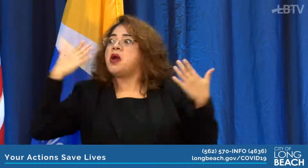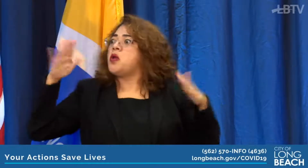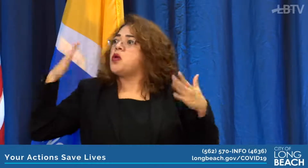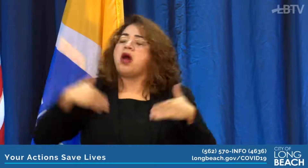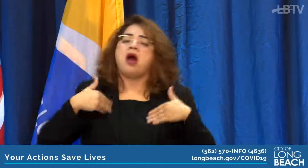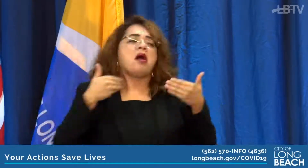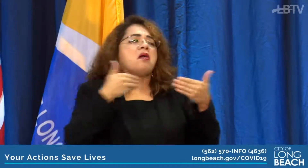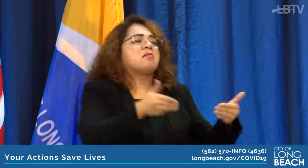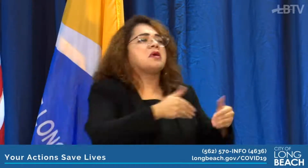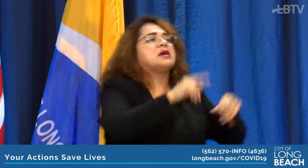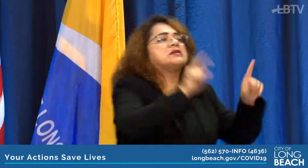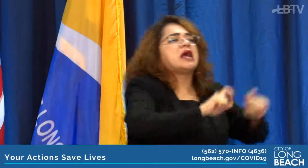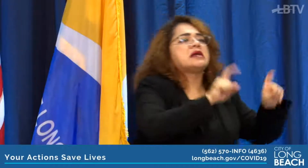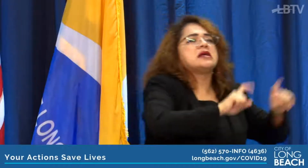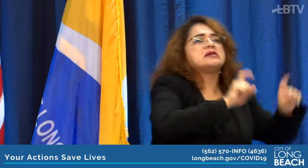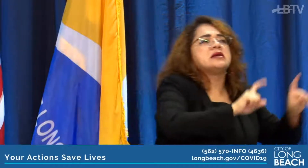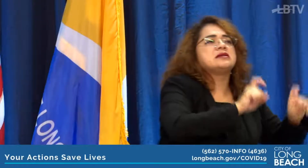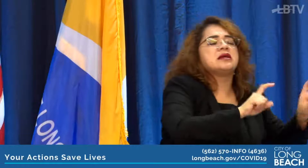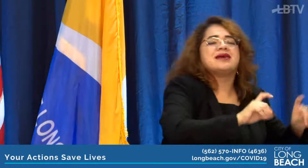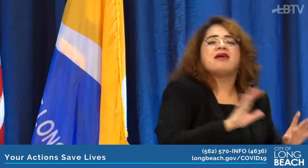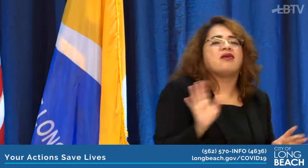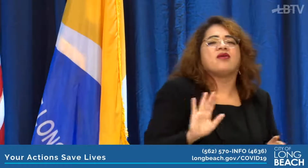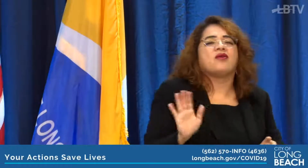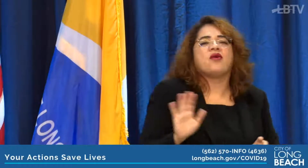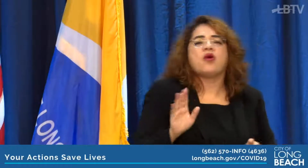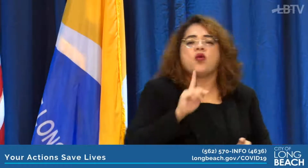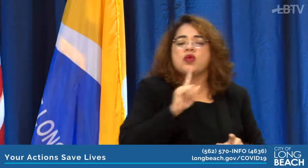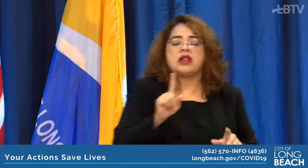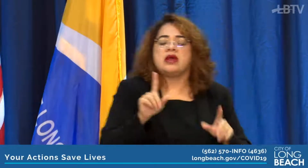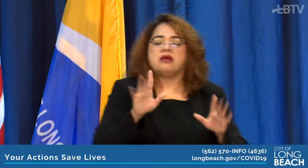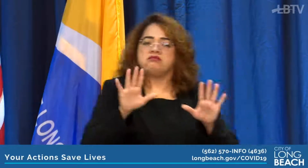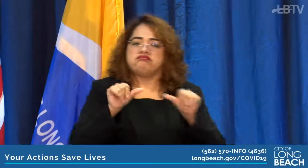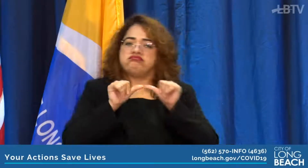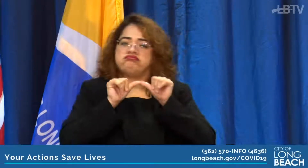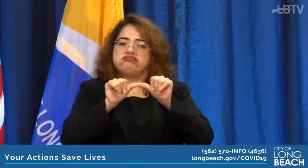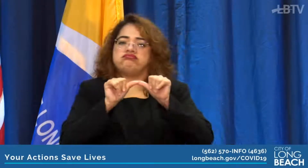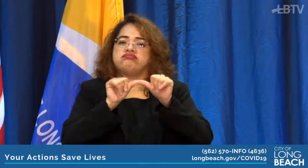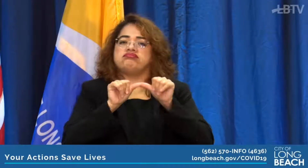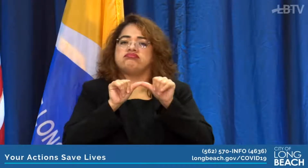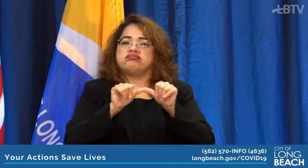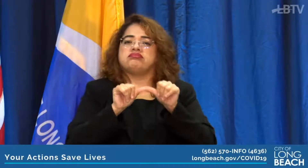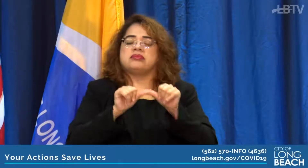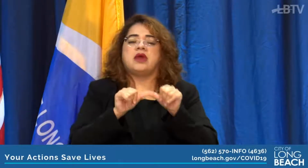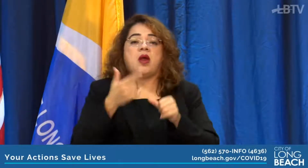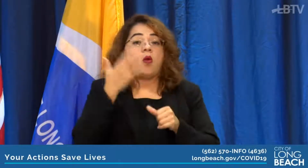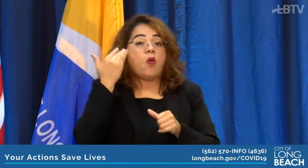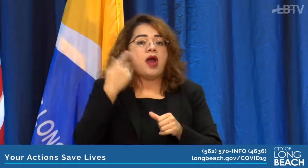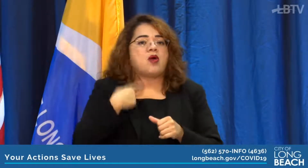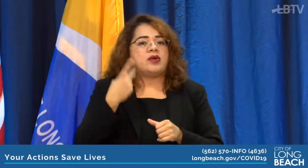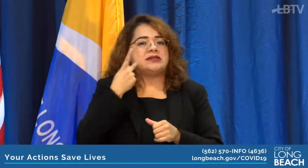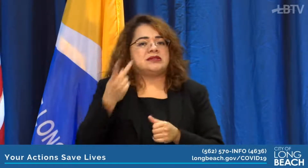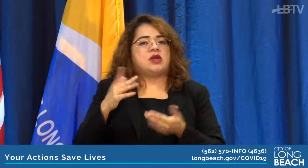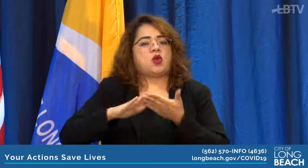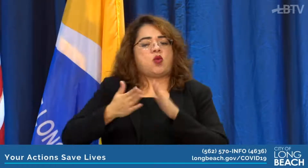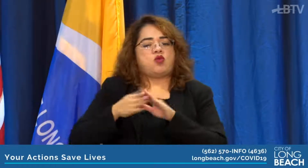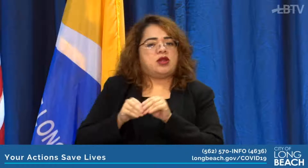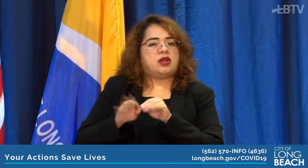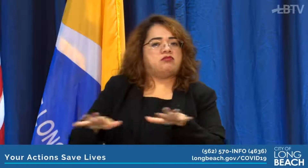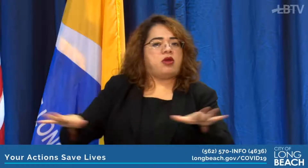the holidays, but there is an ongoing concern because of it, because we're seeing more of it throughout our